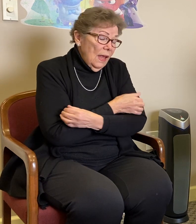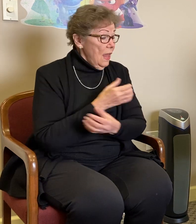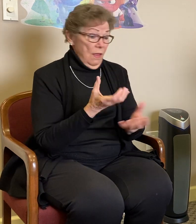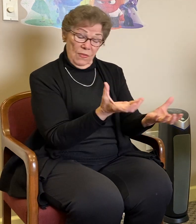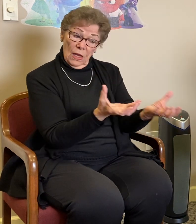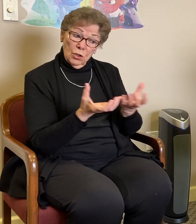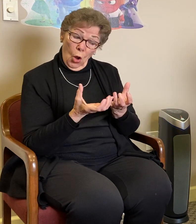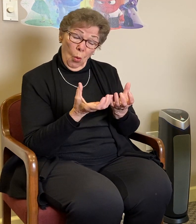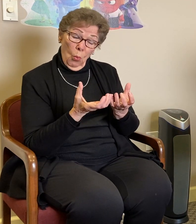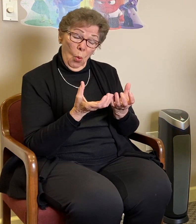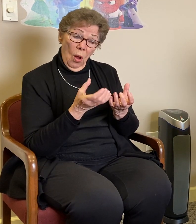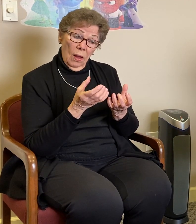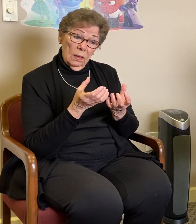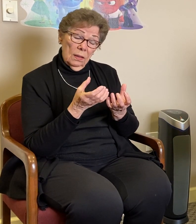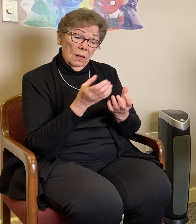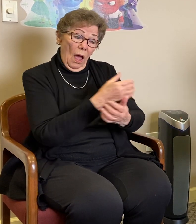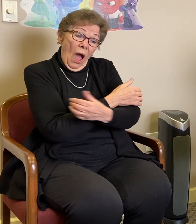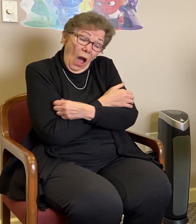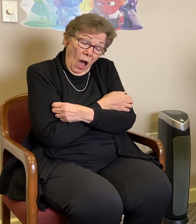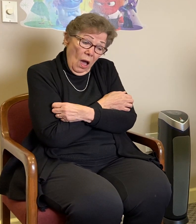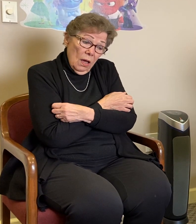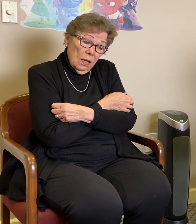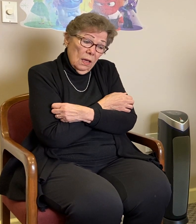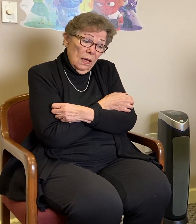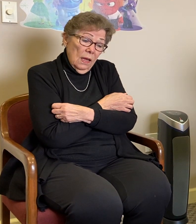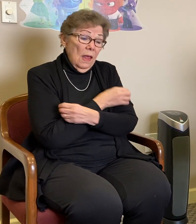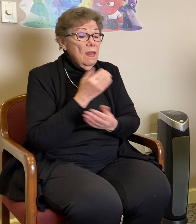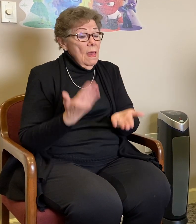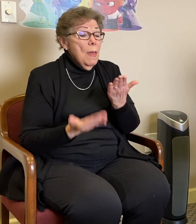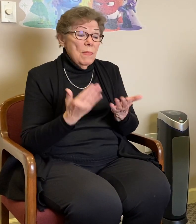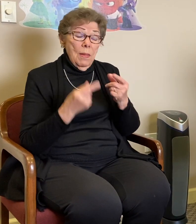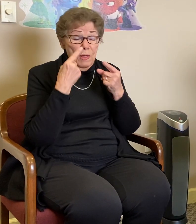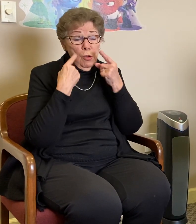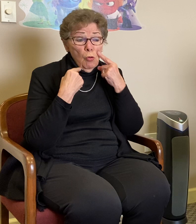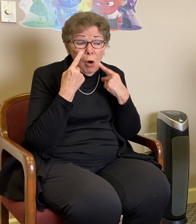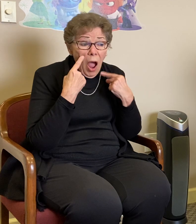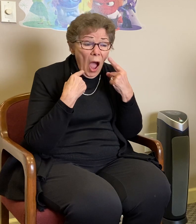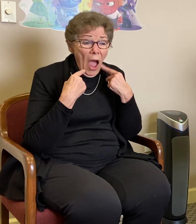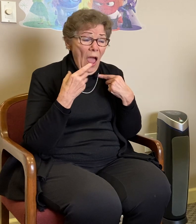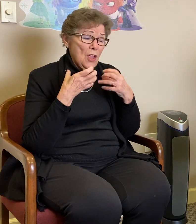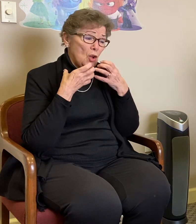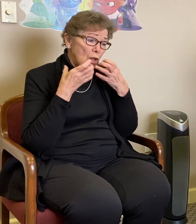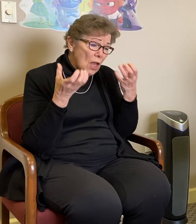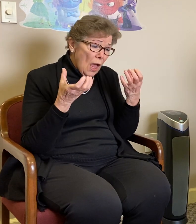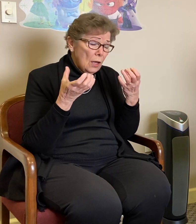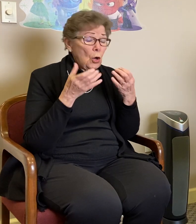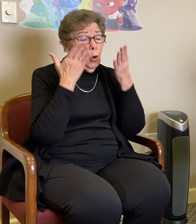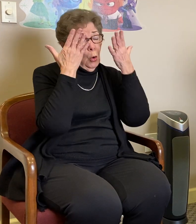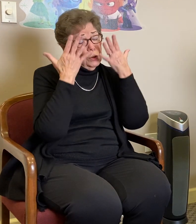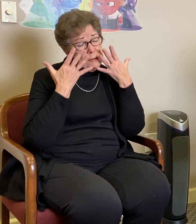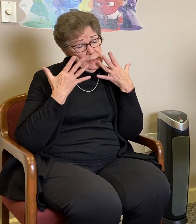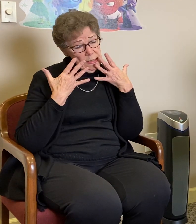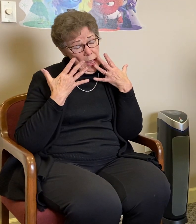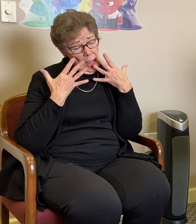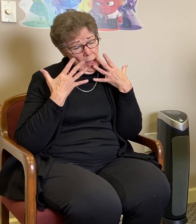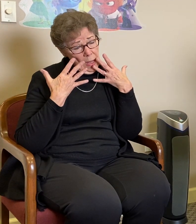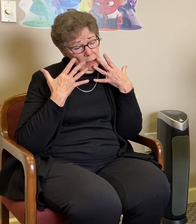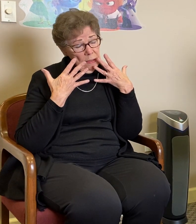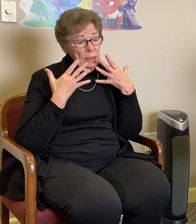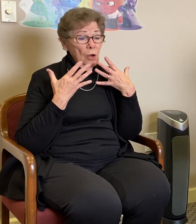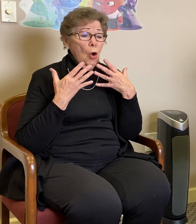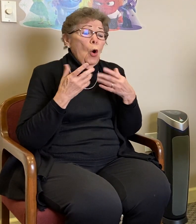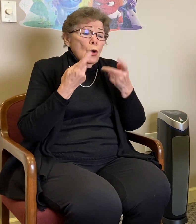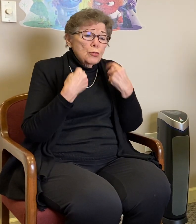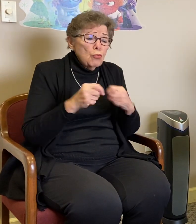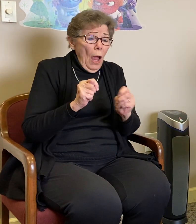want a hug, they might cry or have a sad face or try